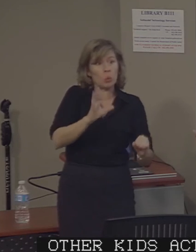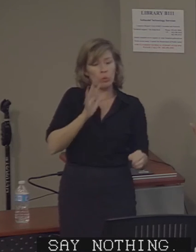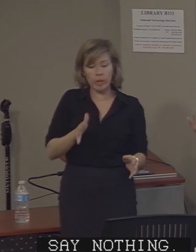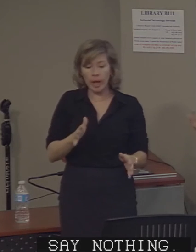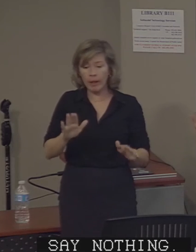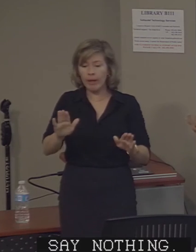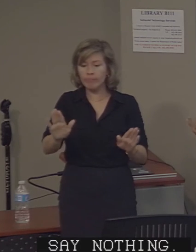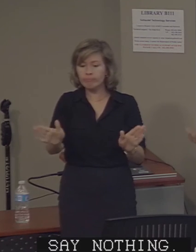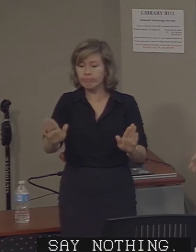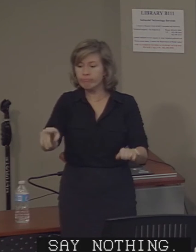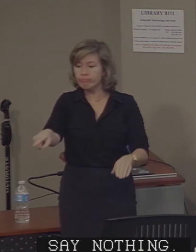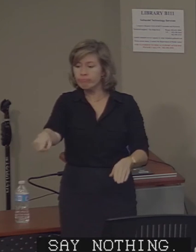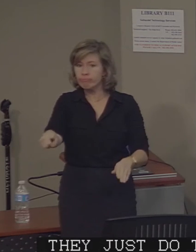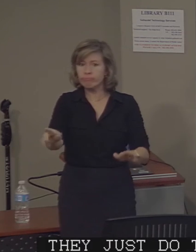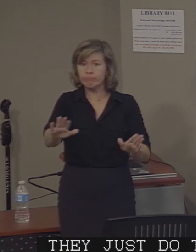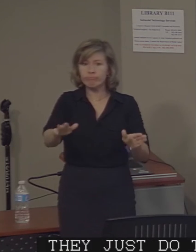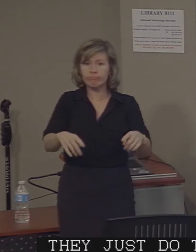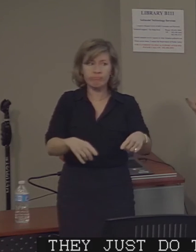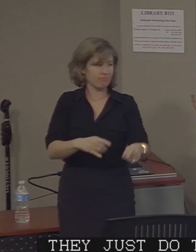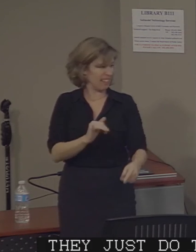there.